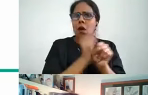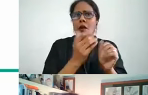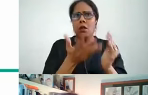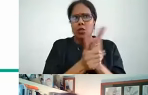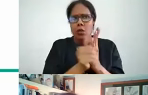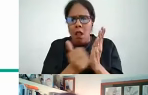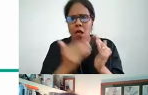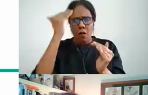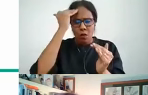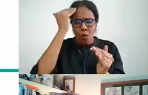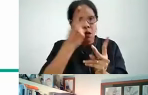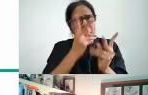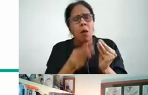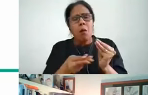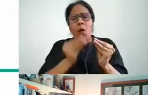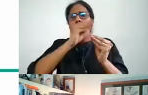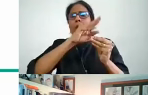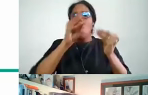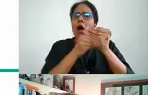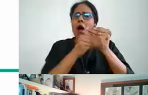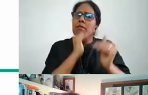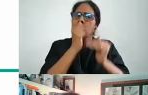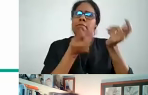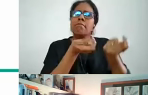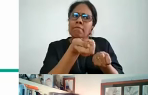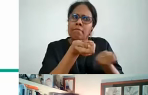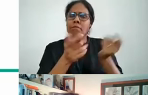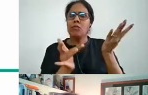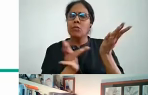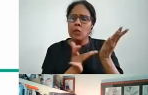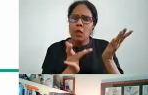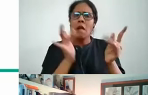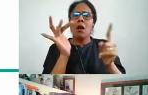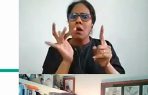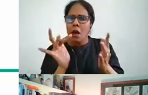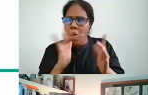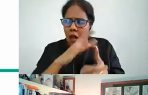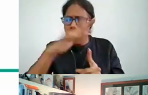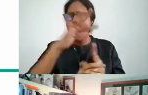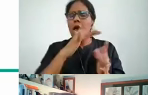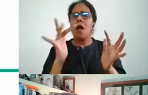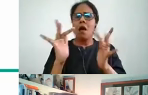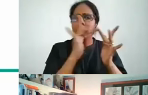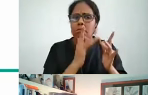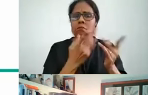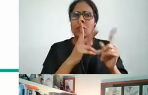to be able to maintain networks and also for personal and professional development.